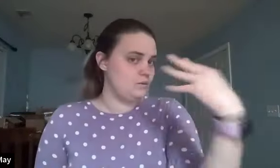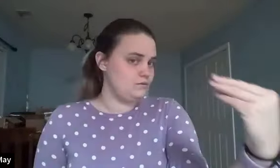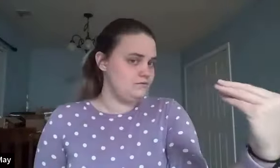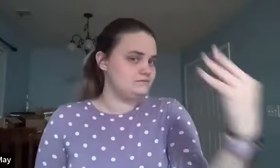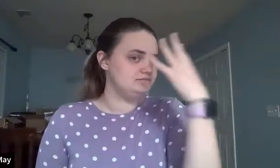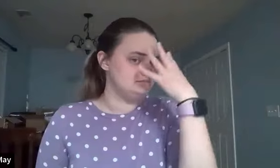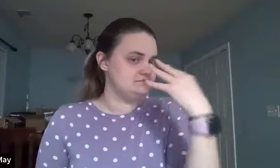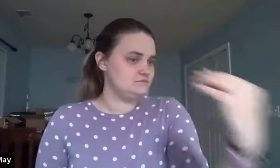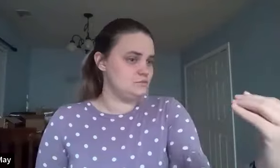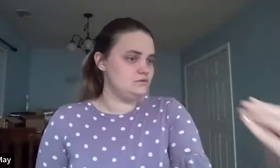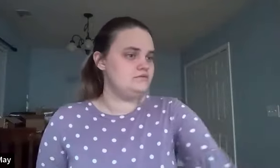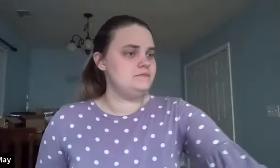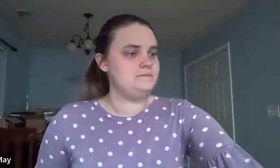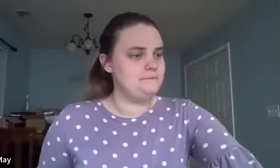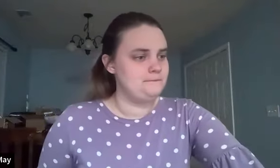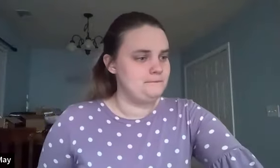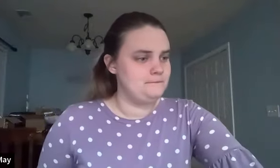wolf. Wolf.